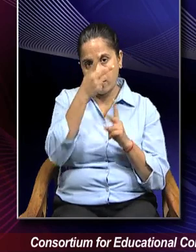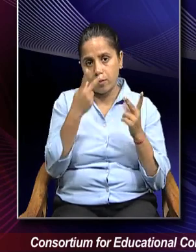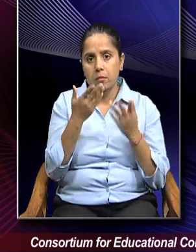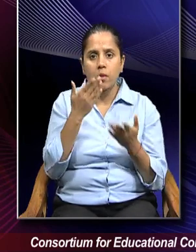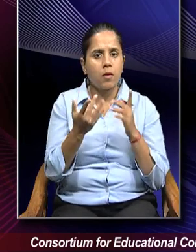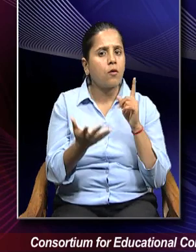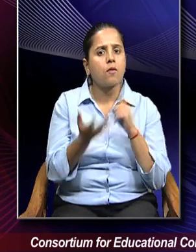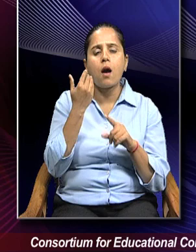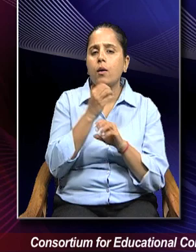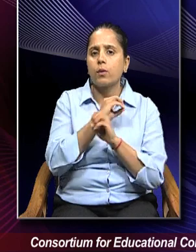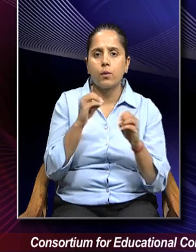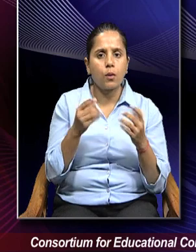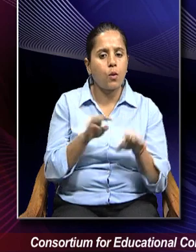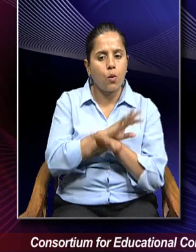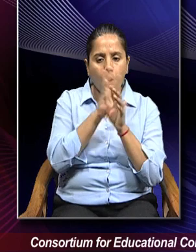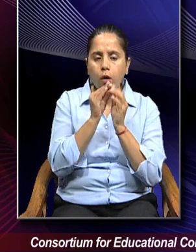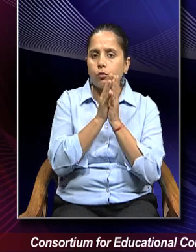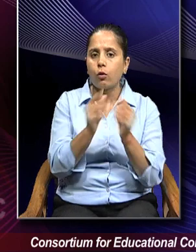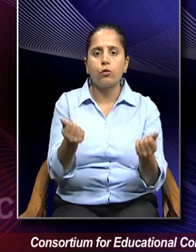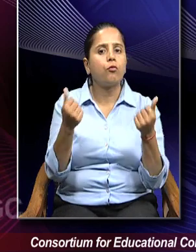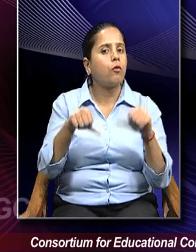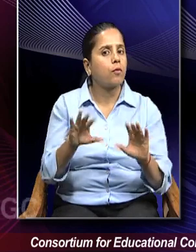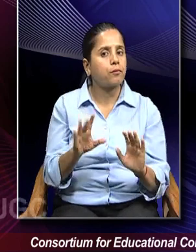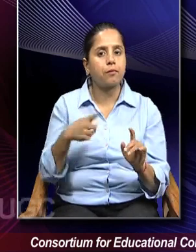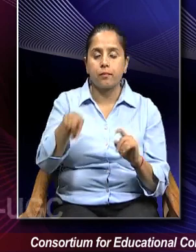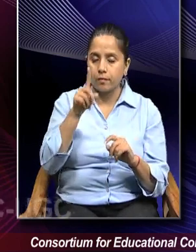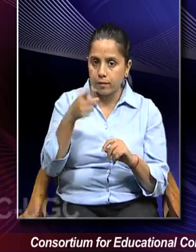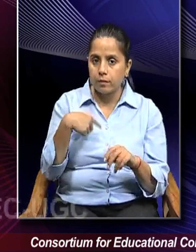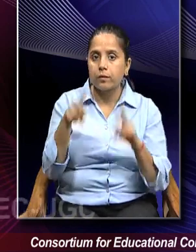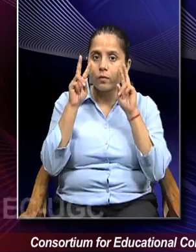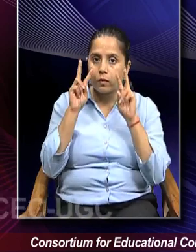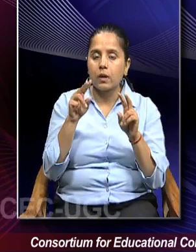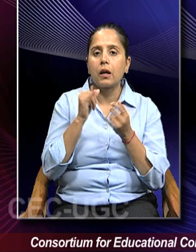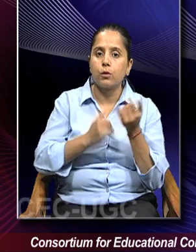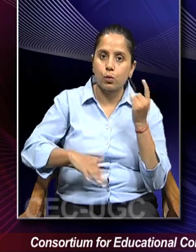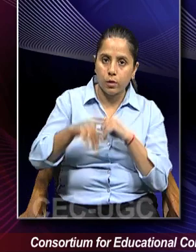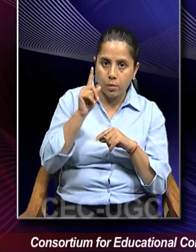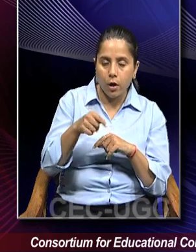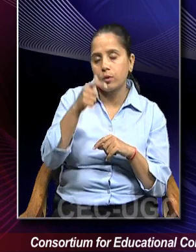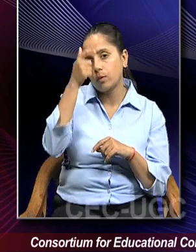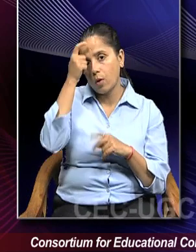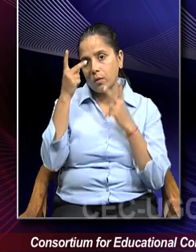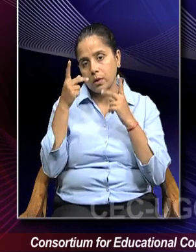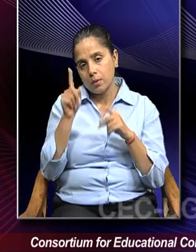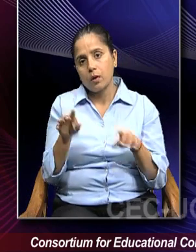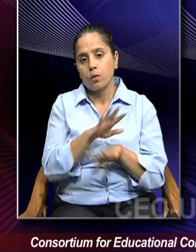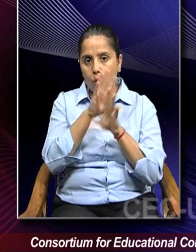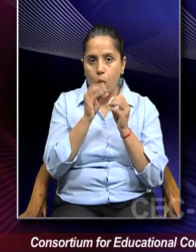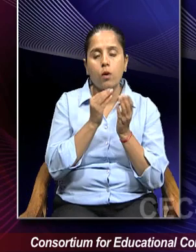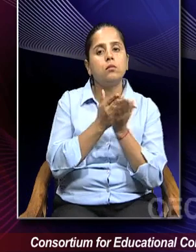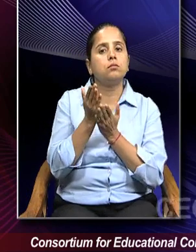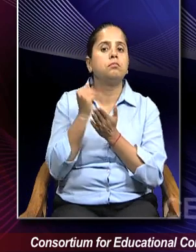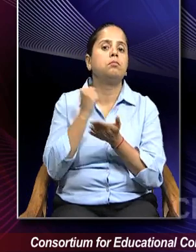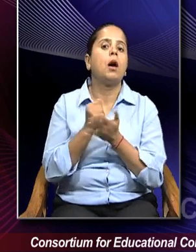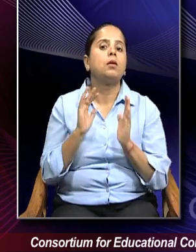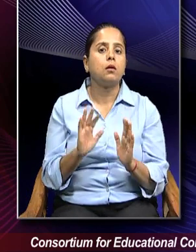not find a holistic solution. So, we have to look at a situation, look at a problem in a holistic manner.